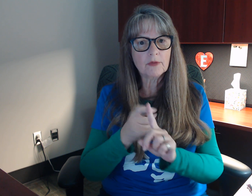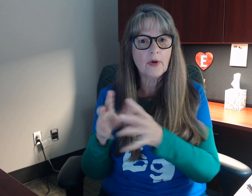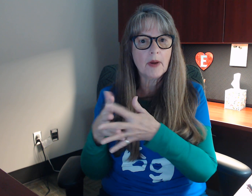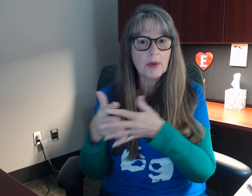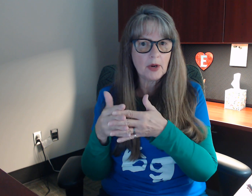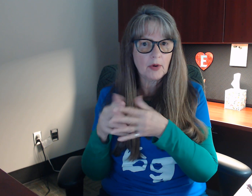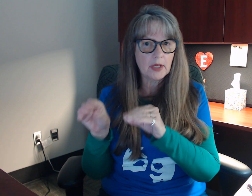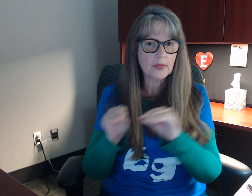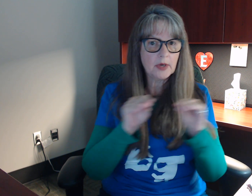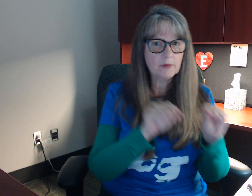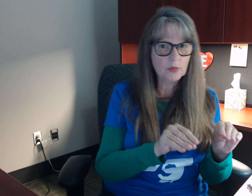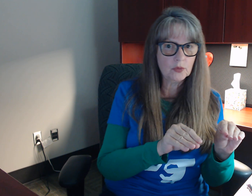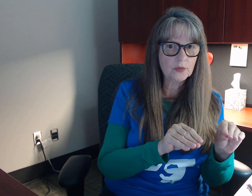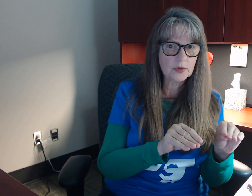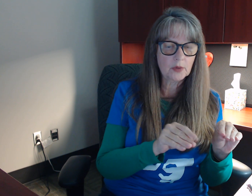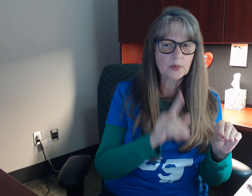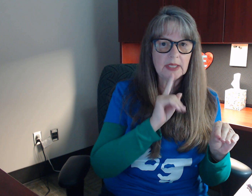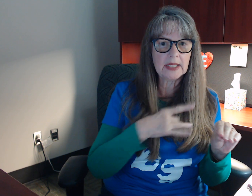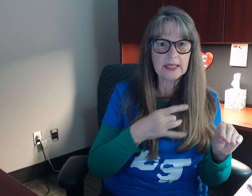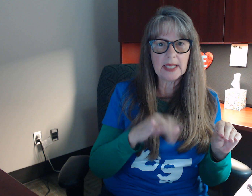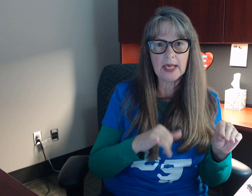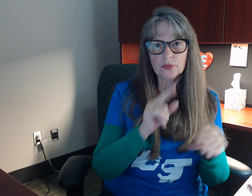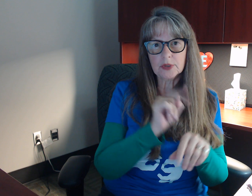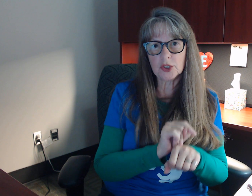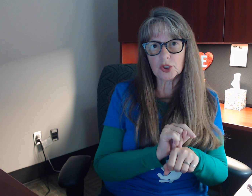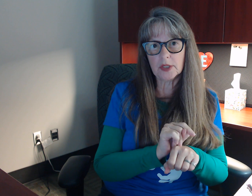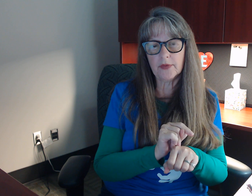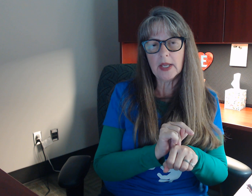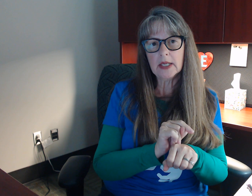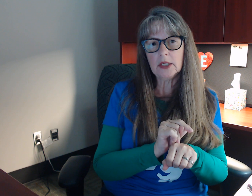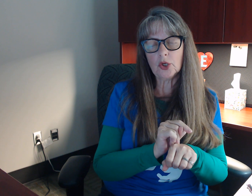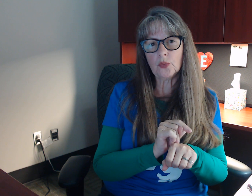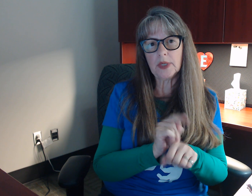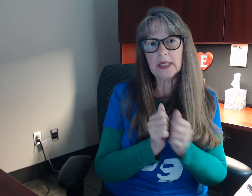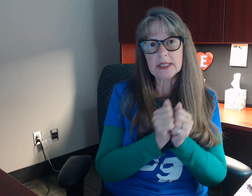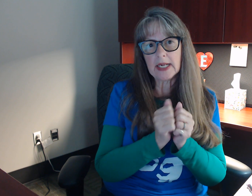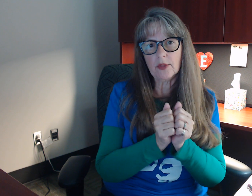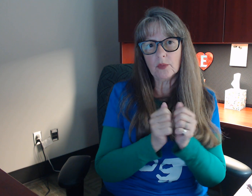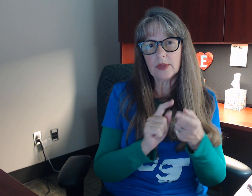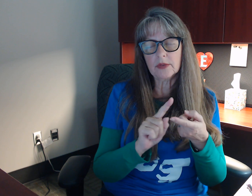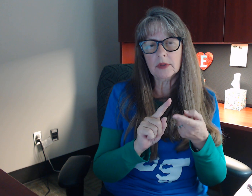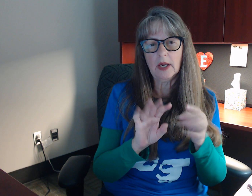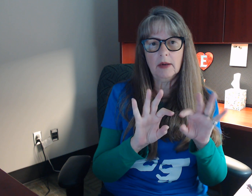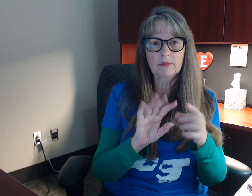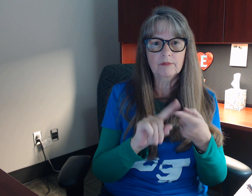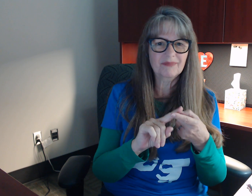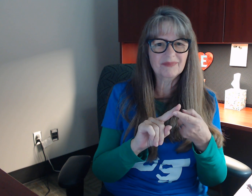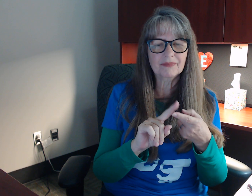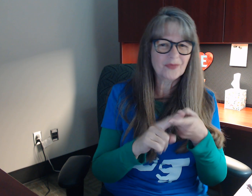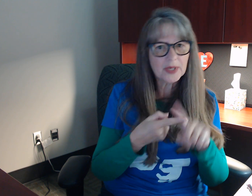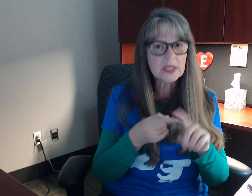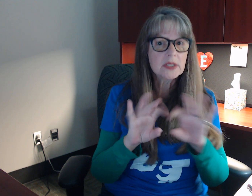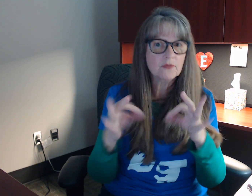from America that have moved that really like that tradition of, getting together with friends and